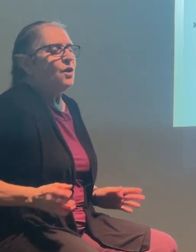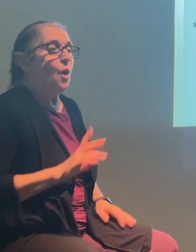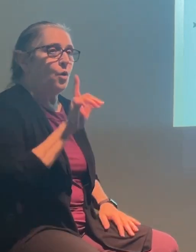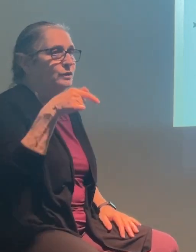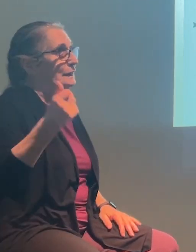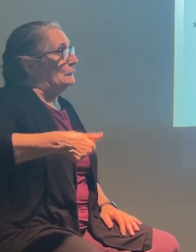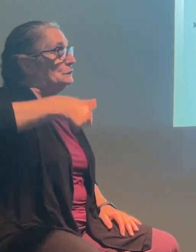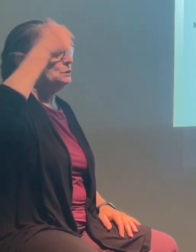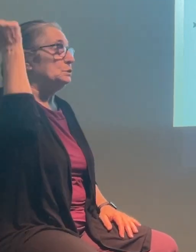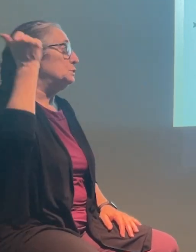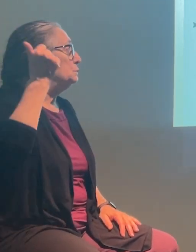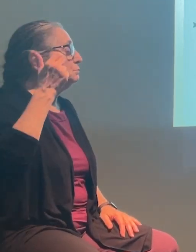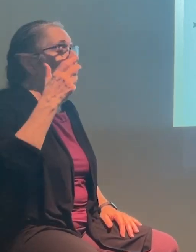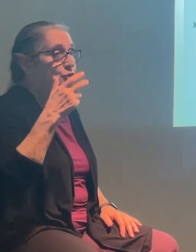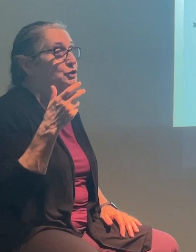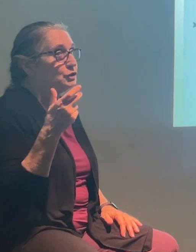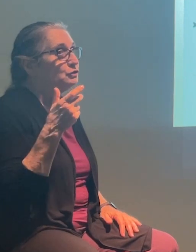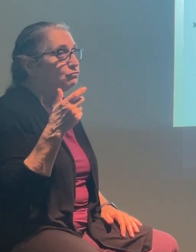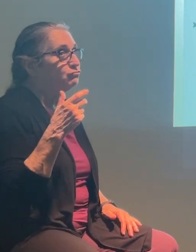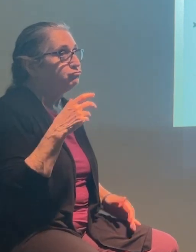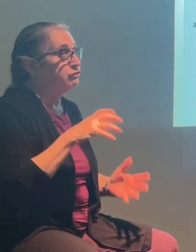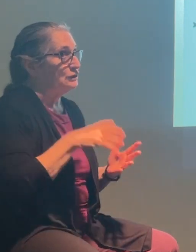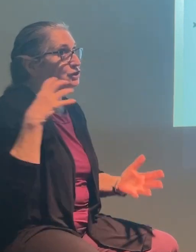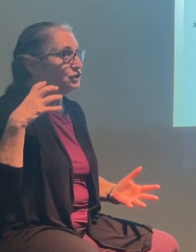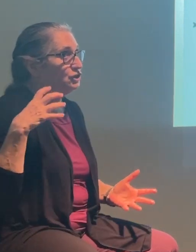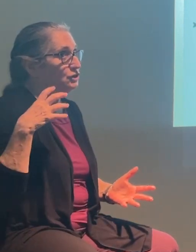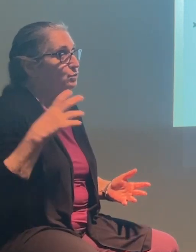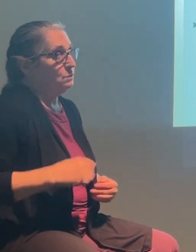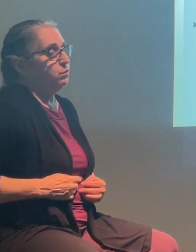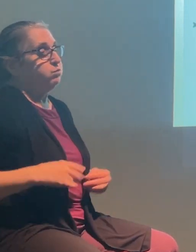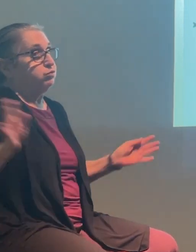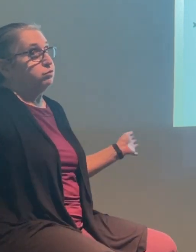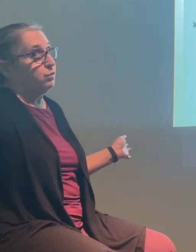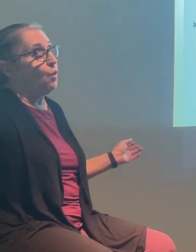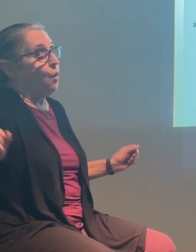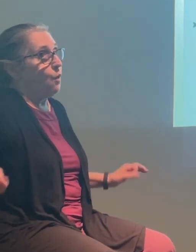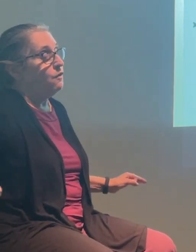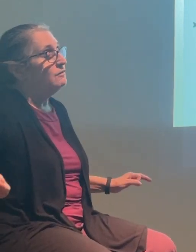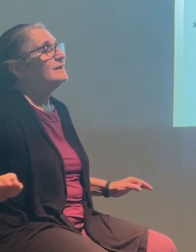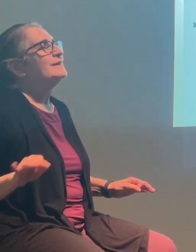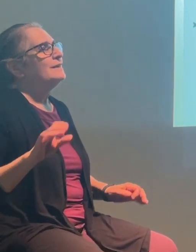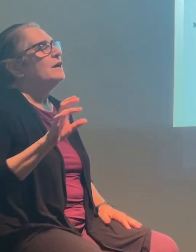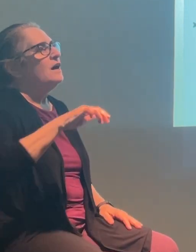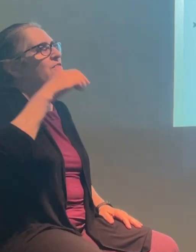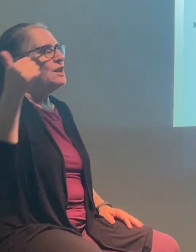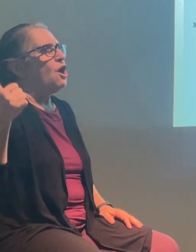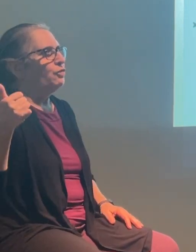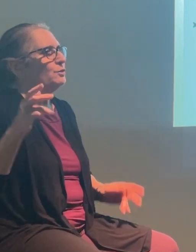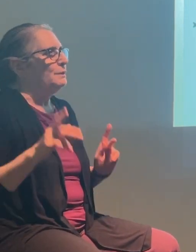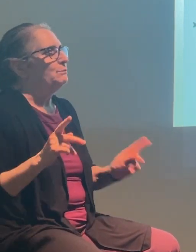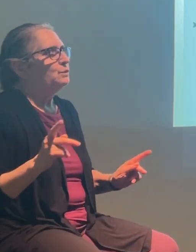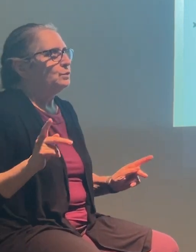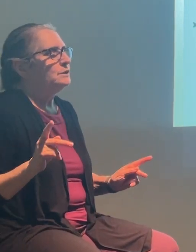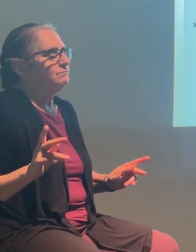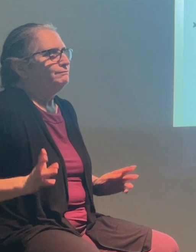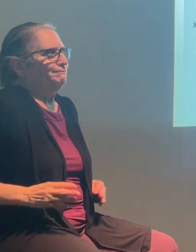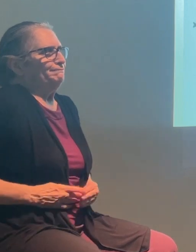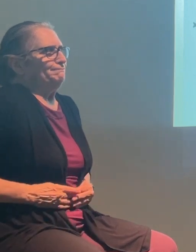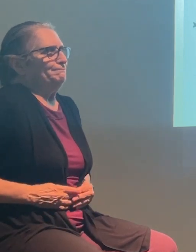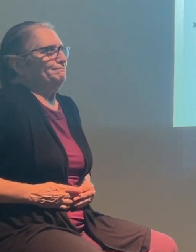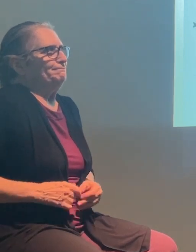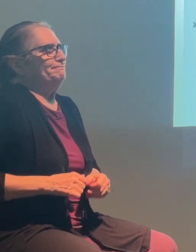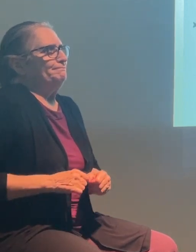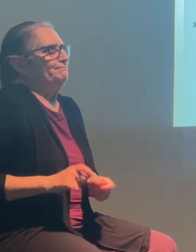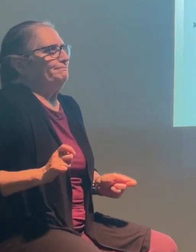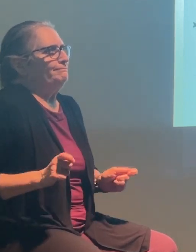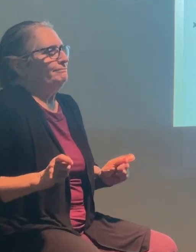more established would have kept the corset for a little longer, and then, you know, things evolve slowly. So the photo